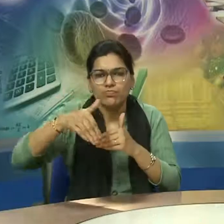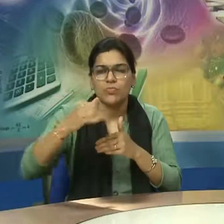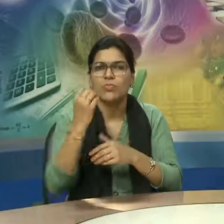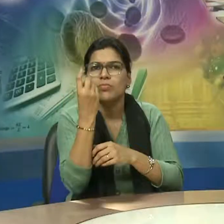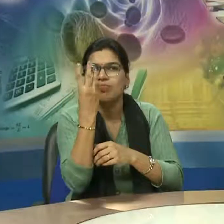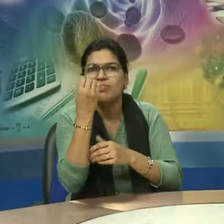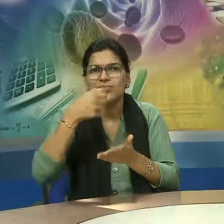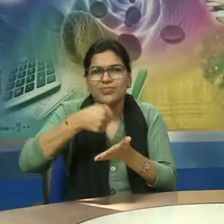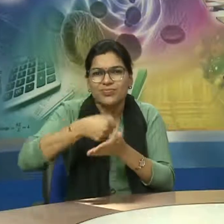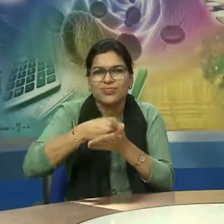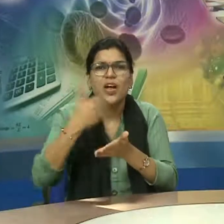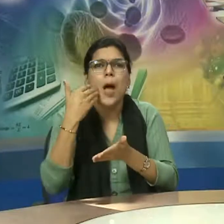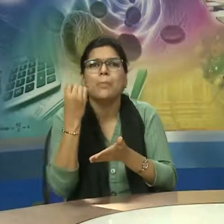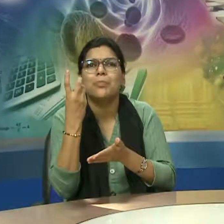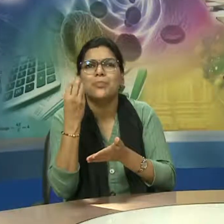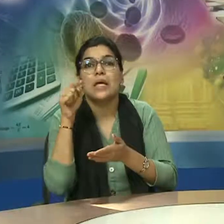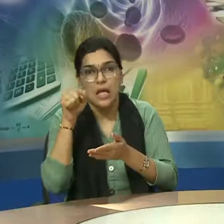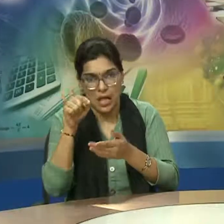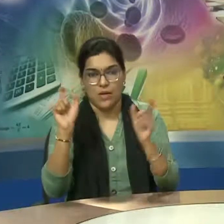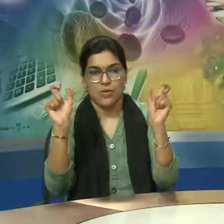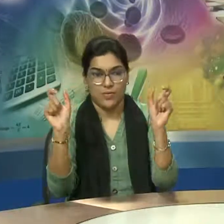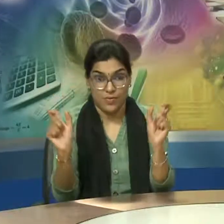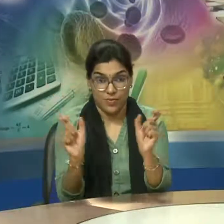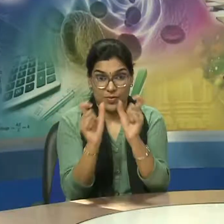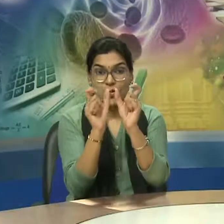and Tithi means date.